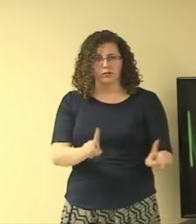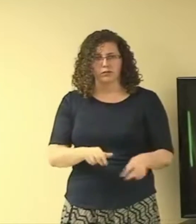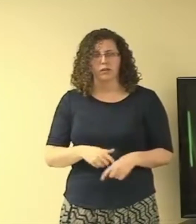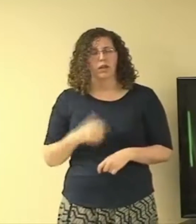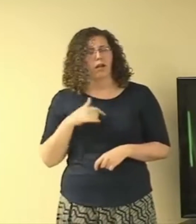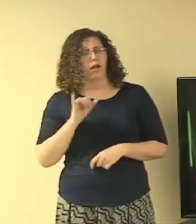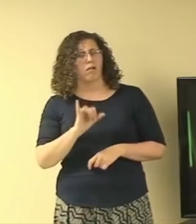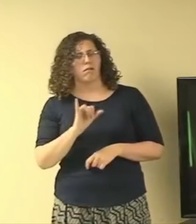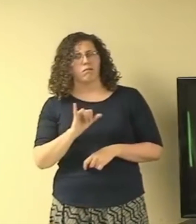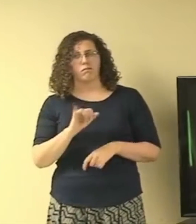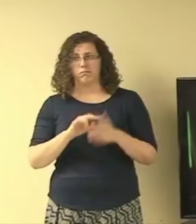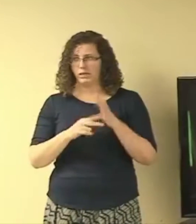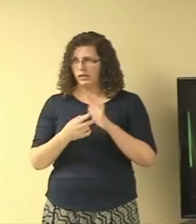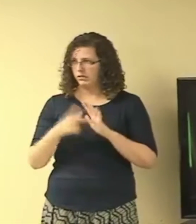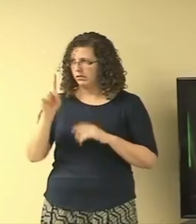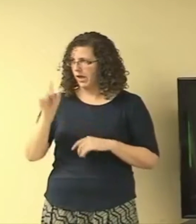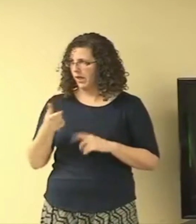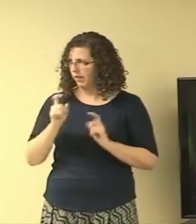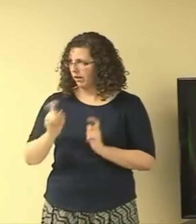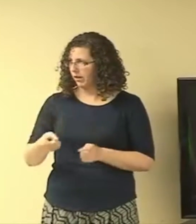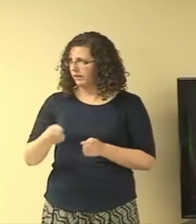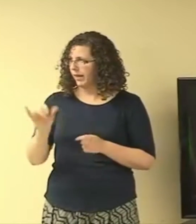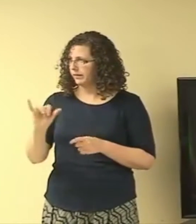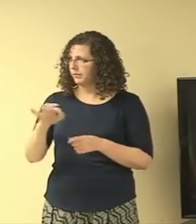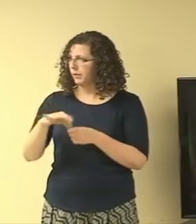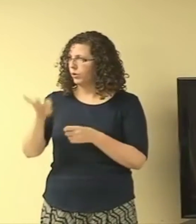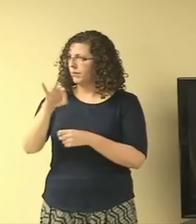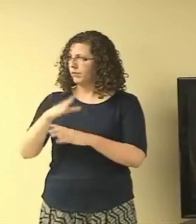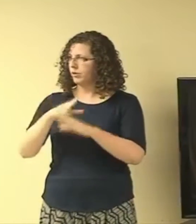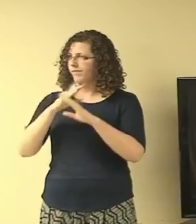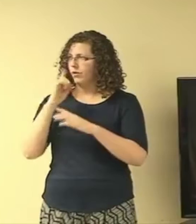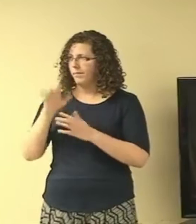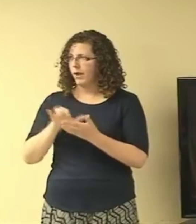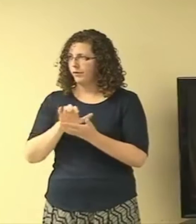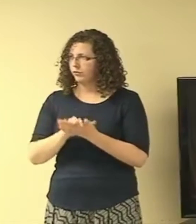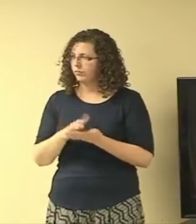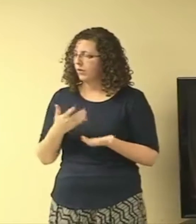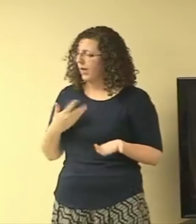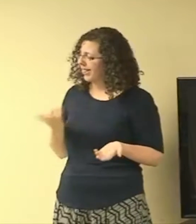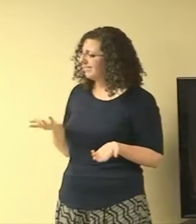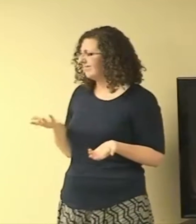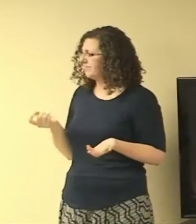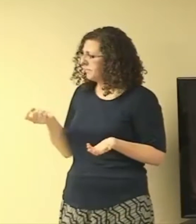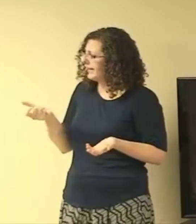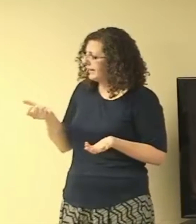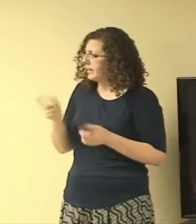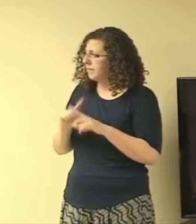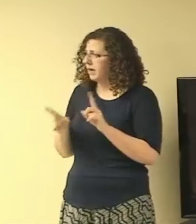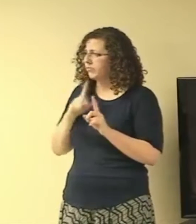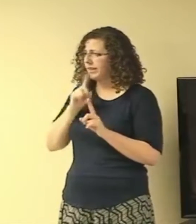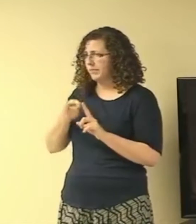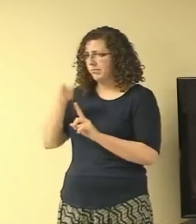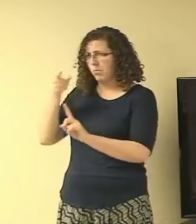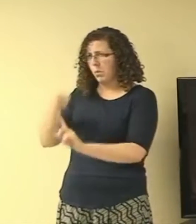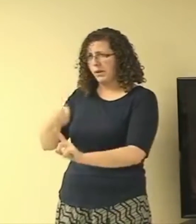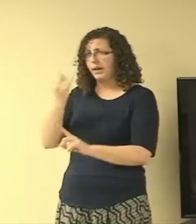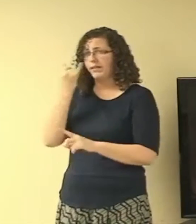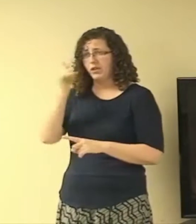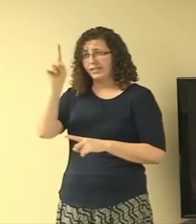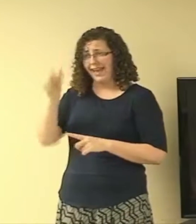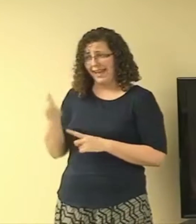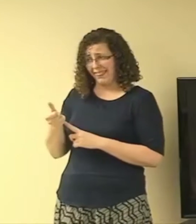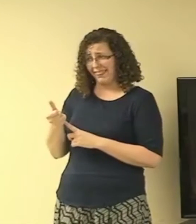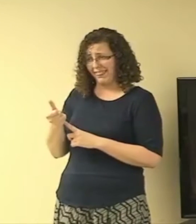like a spiritual protection for marriage? And he said, well, sort of. He said, really what it is when you tithe, it's hard to be